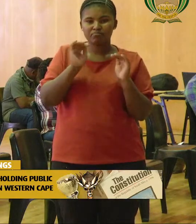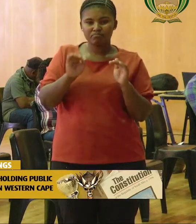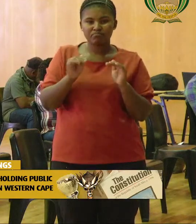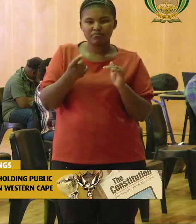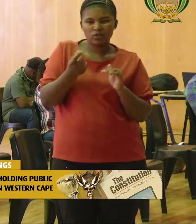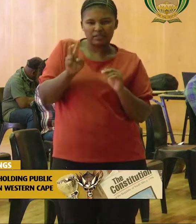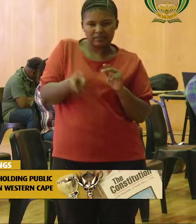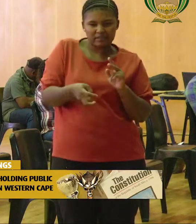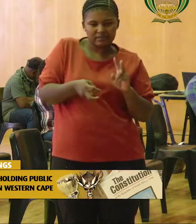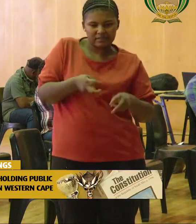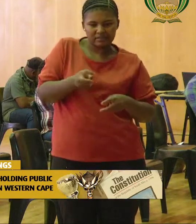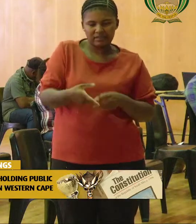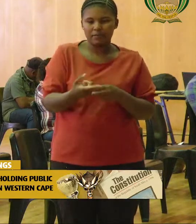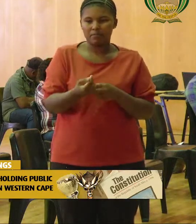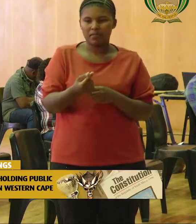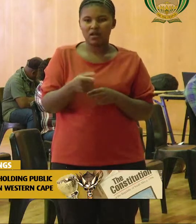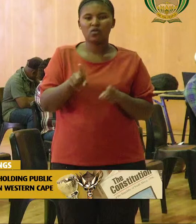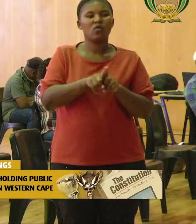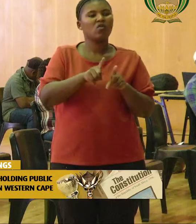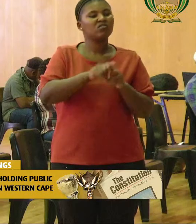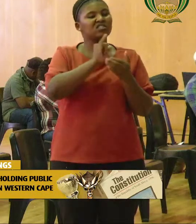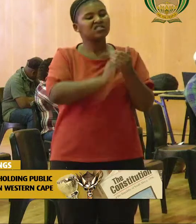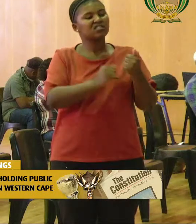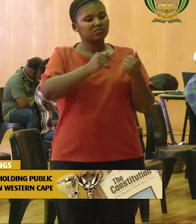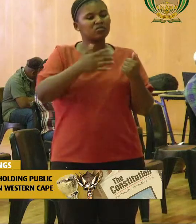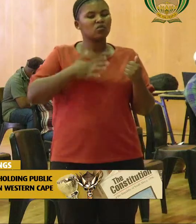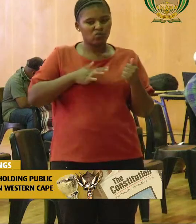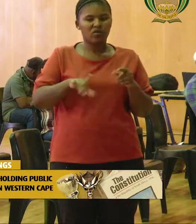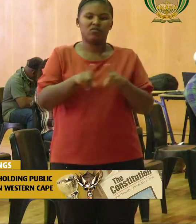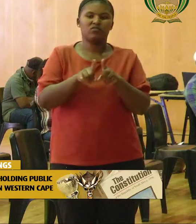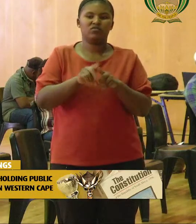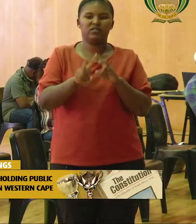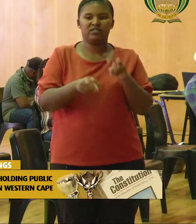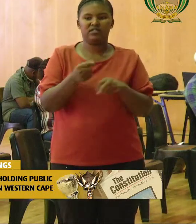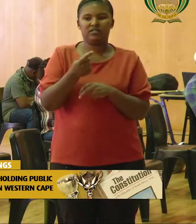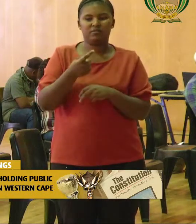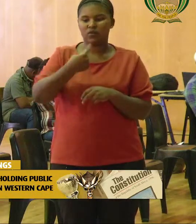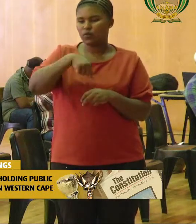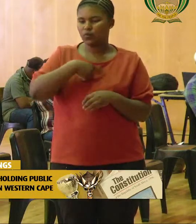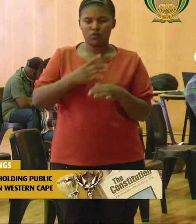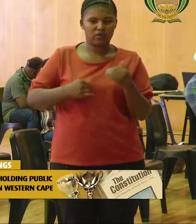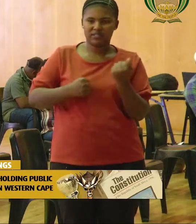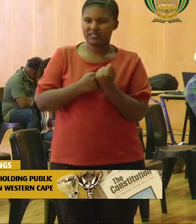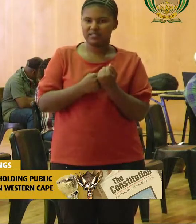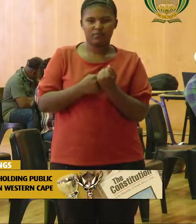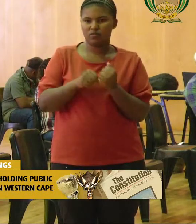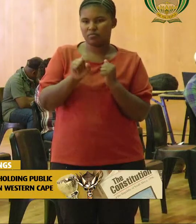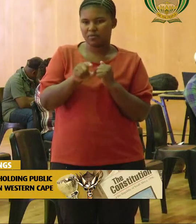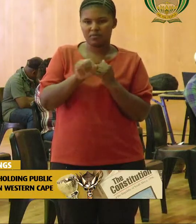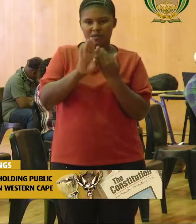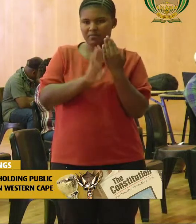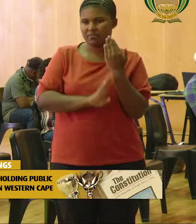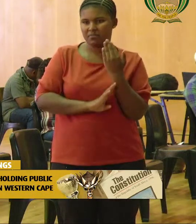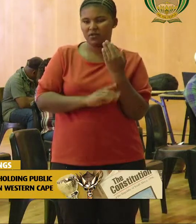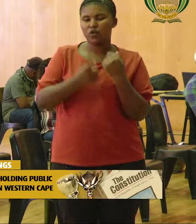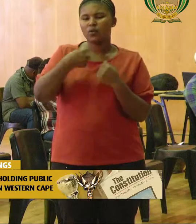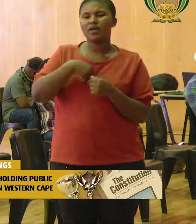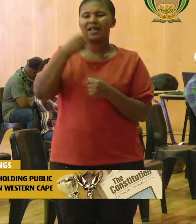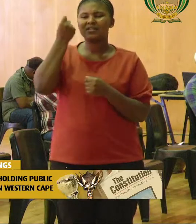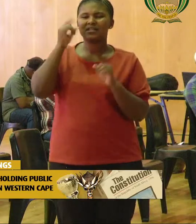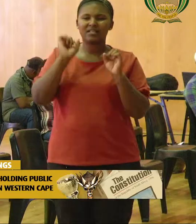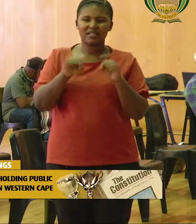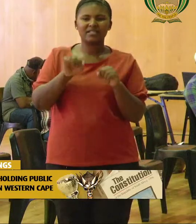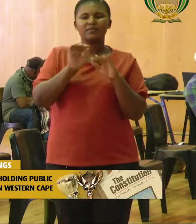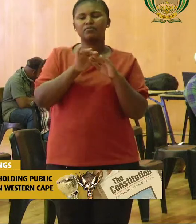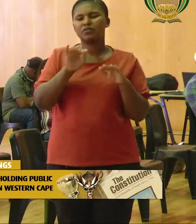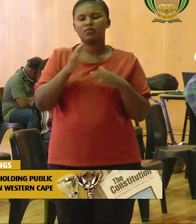looting money. So they want to go there also to loot the money. So we don't support this thing of this bill. We understand that people